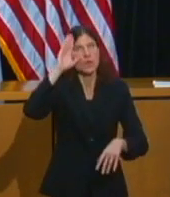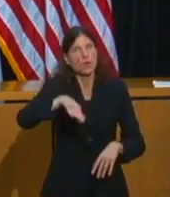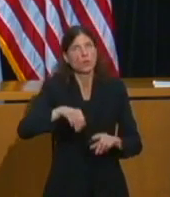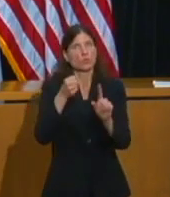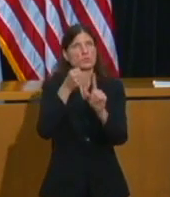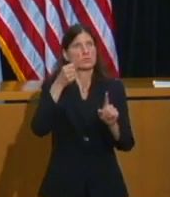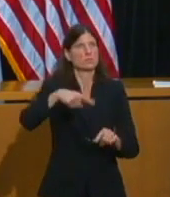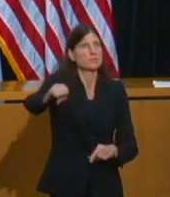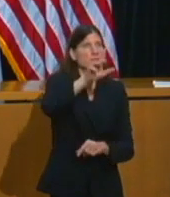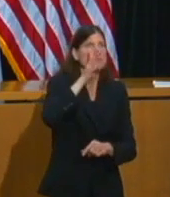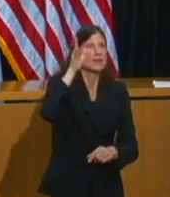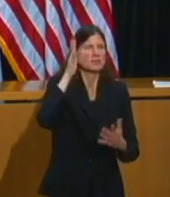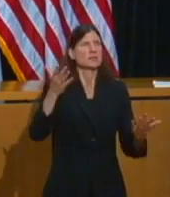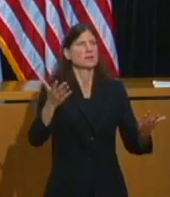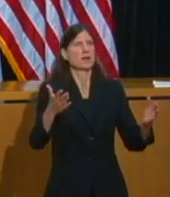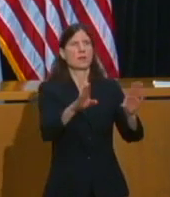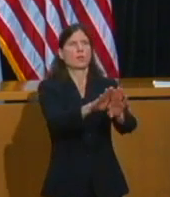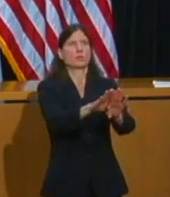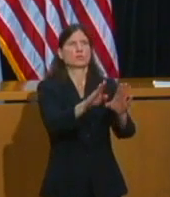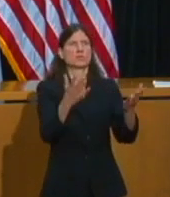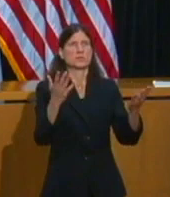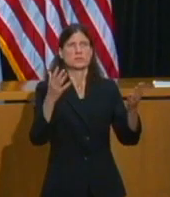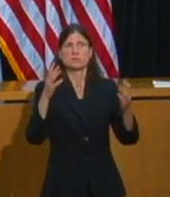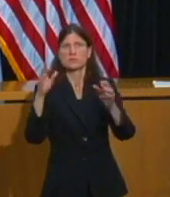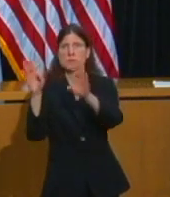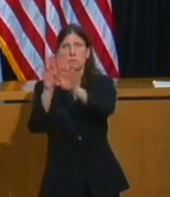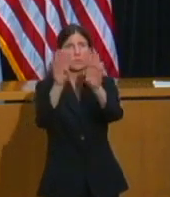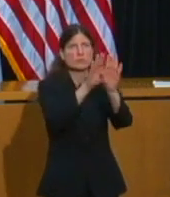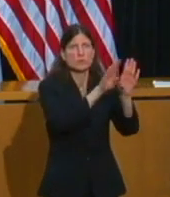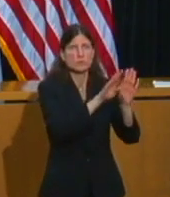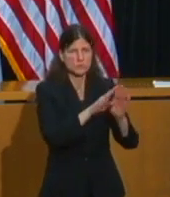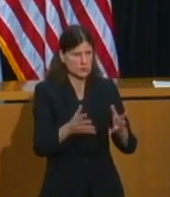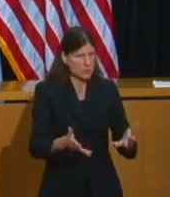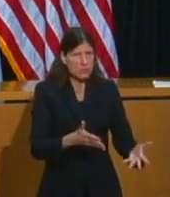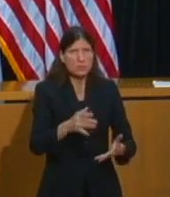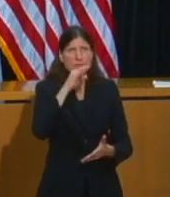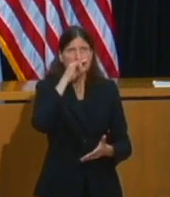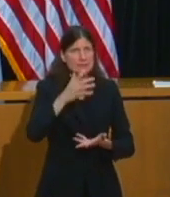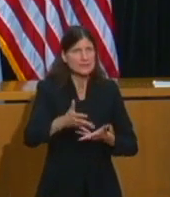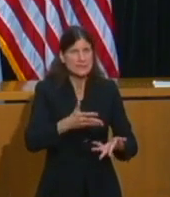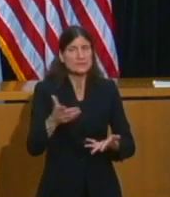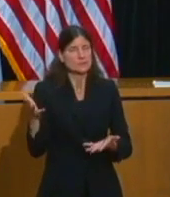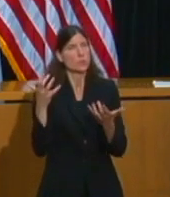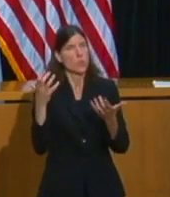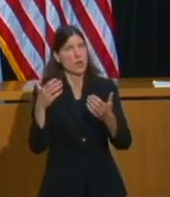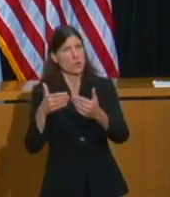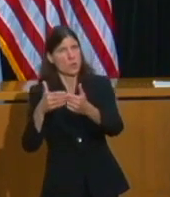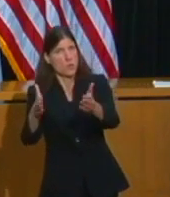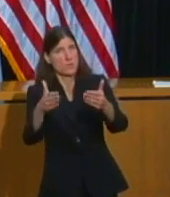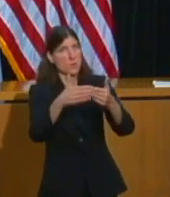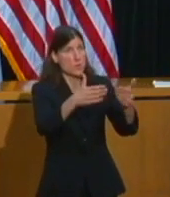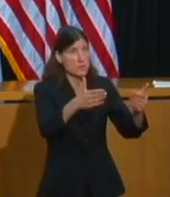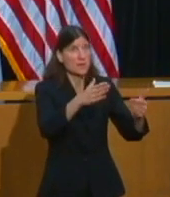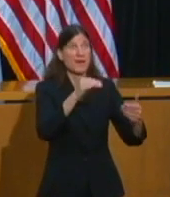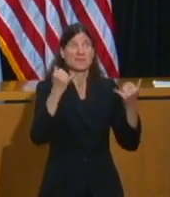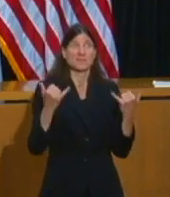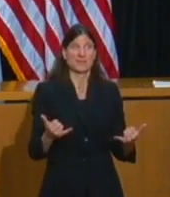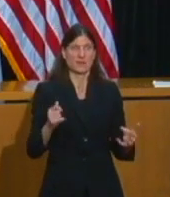worked hard to minimize the burden that this will be for childcare providers, while also abiding by the best public health standards and